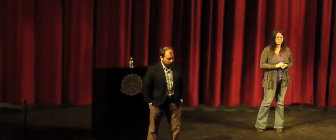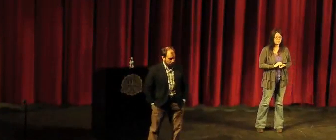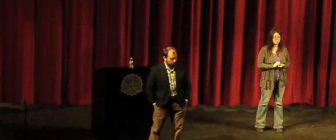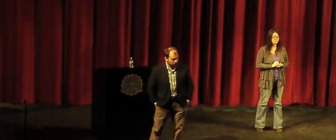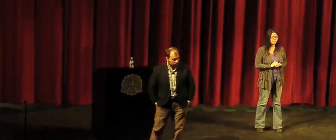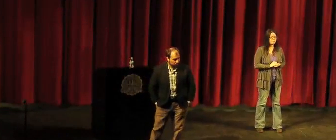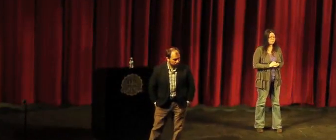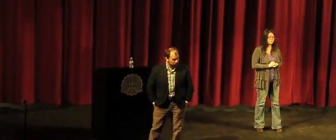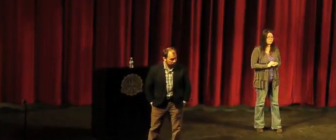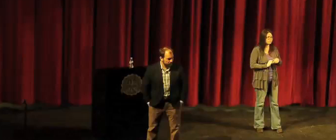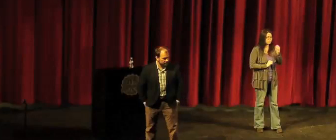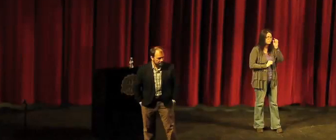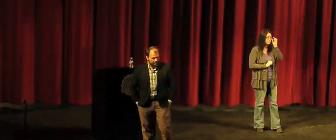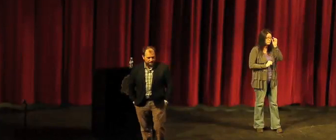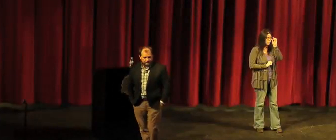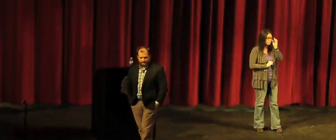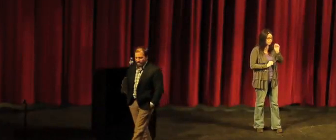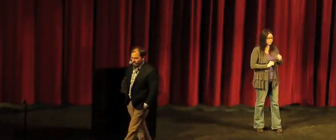Other questions?